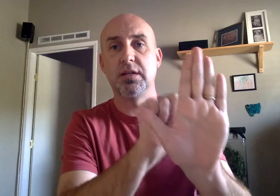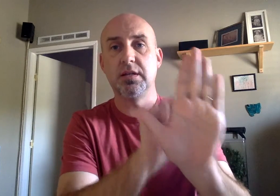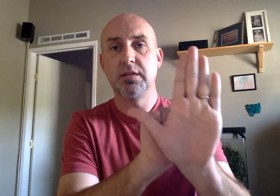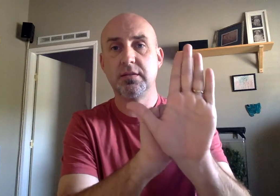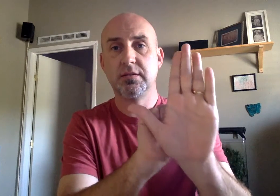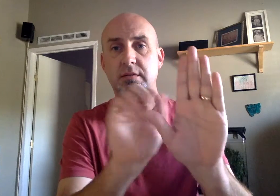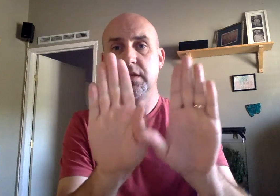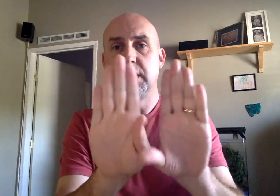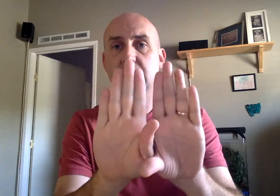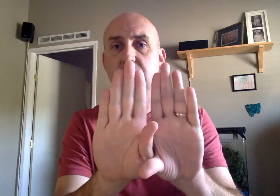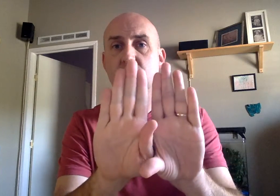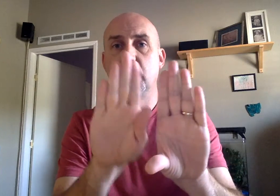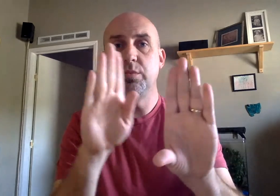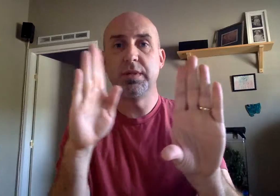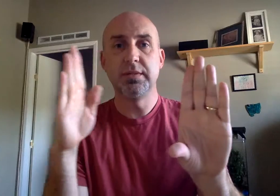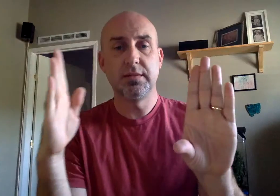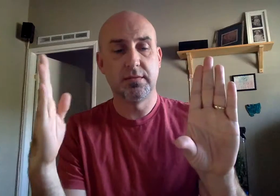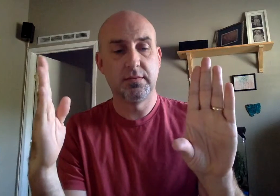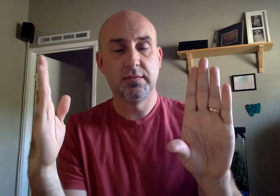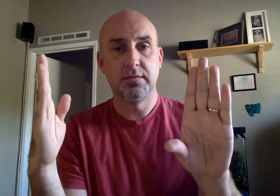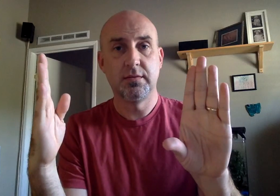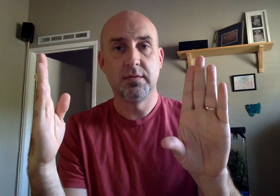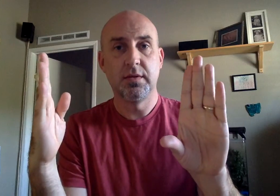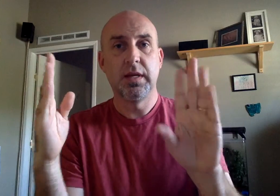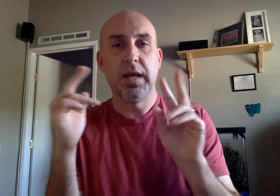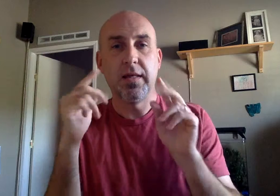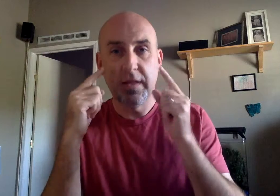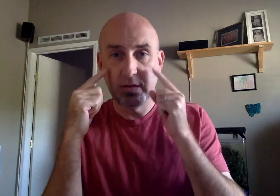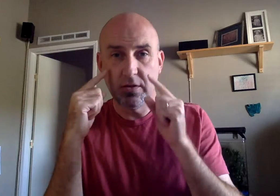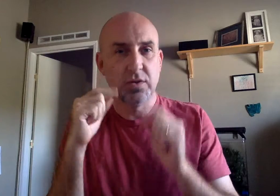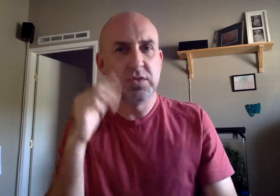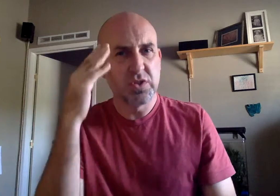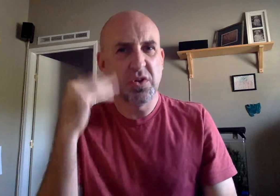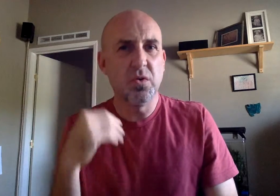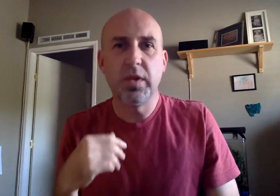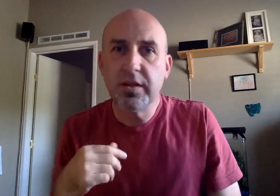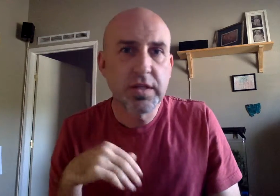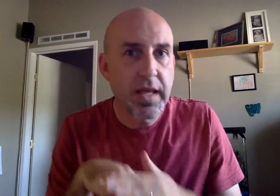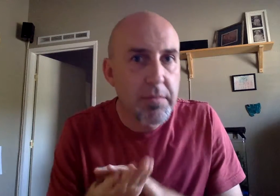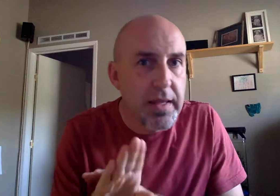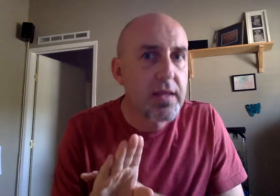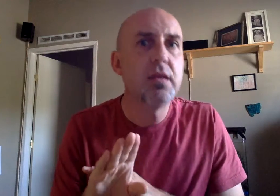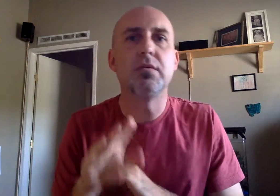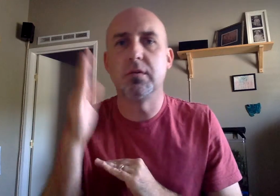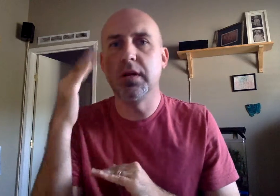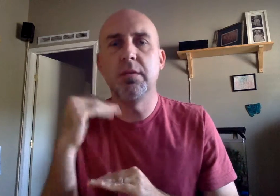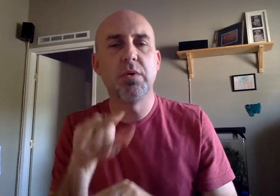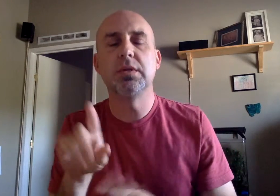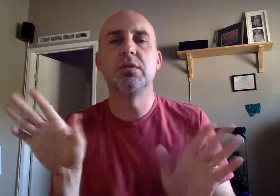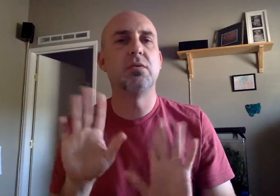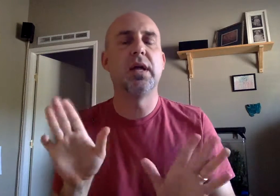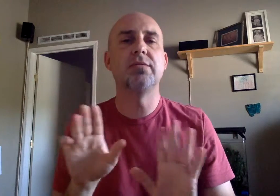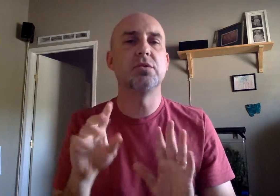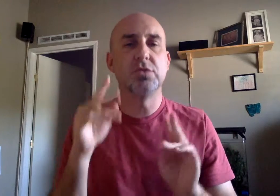it. And the door opens. And then you don't even show like she came in or her head poked in. You don't have to. Just